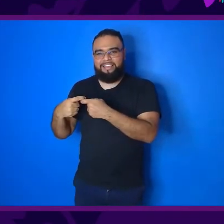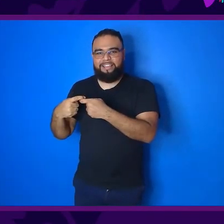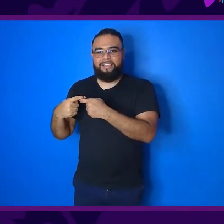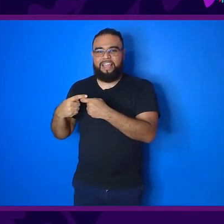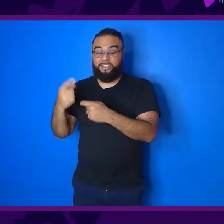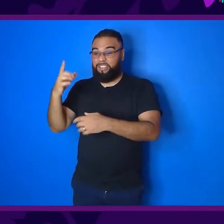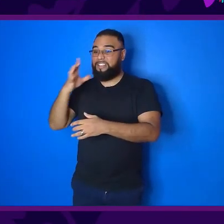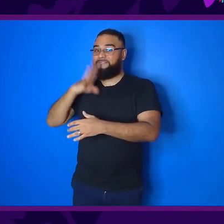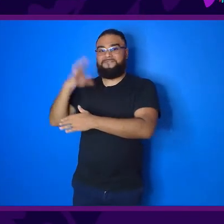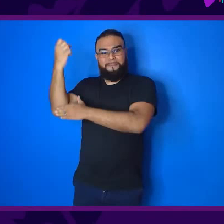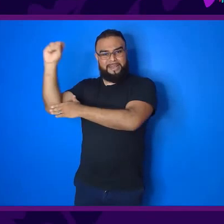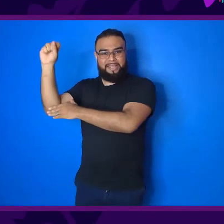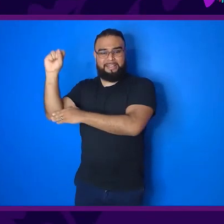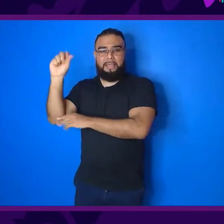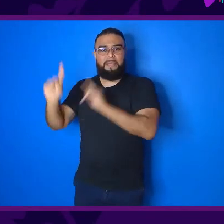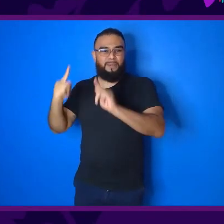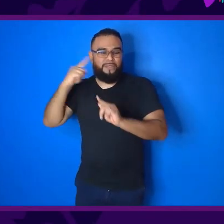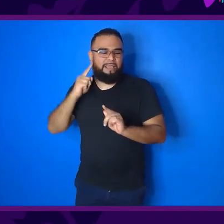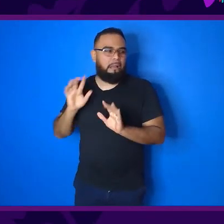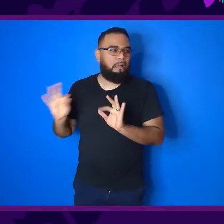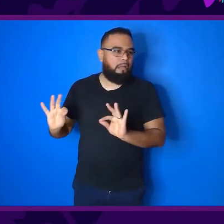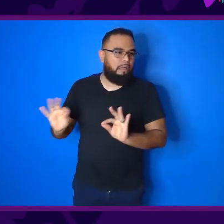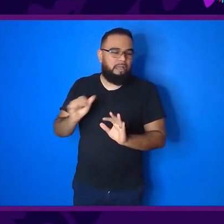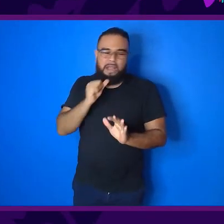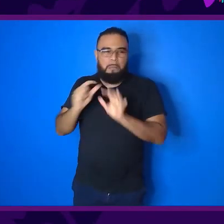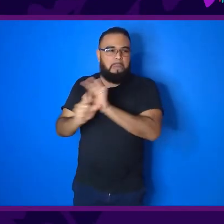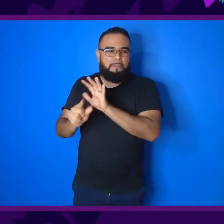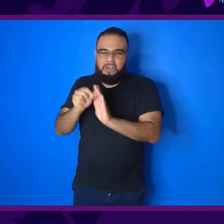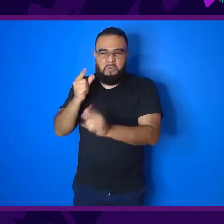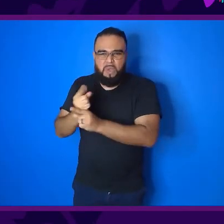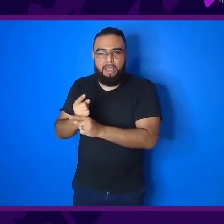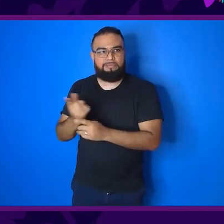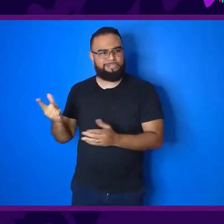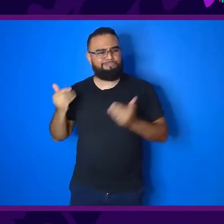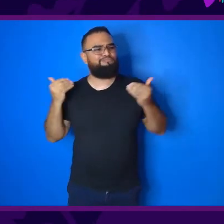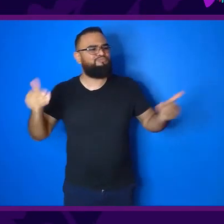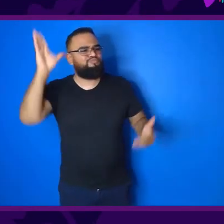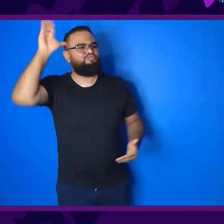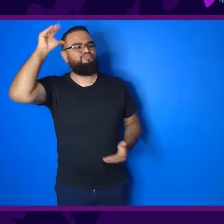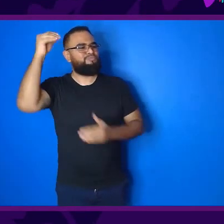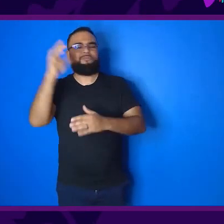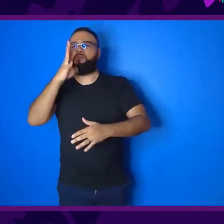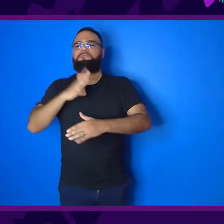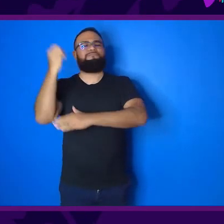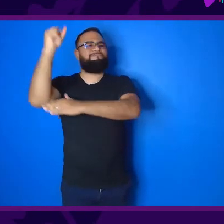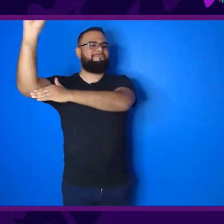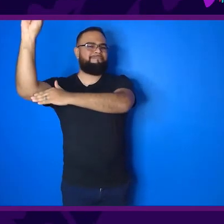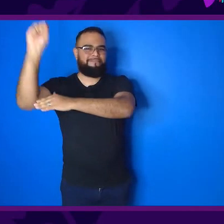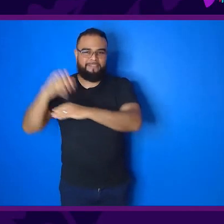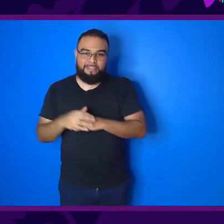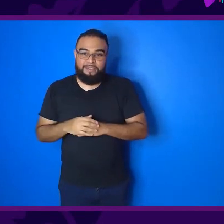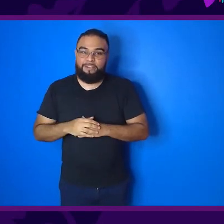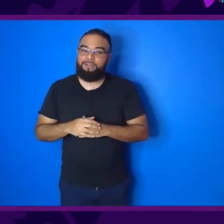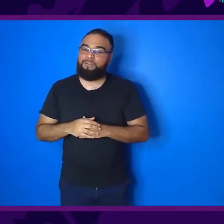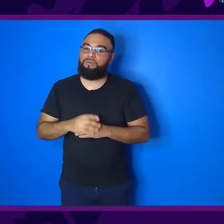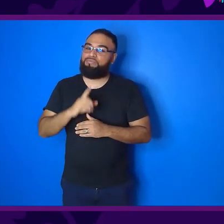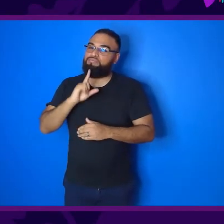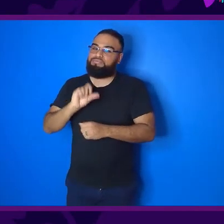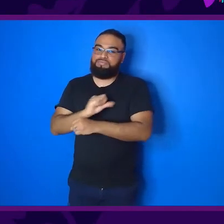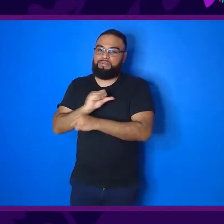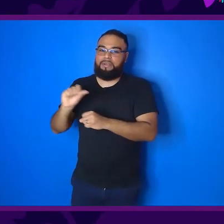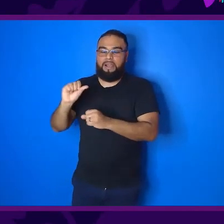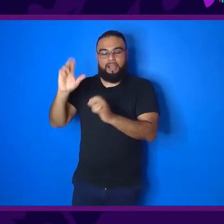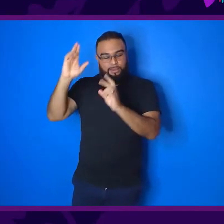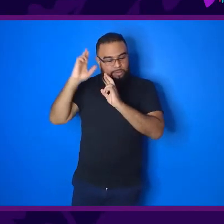feminists, not Latinas or Black women in particular. And so I want you to know I have the greatest respect for her. I've marched with